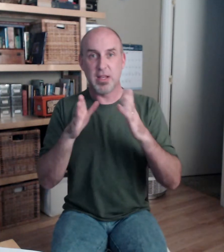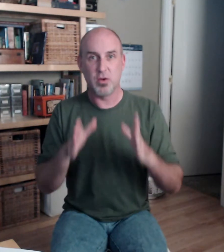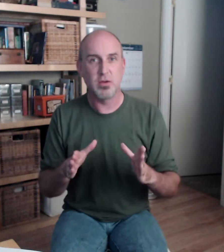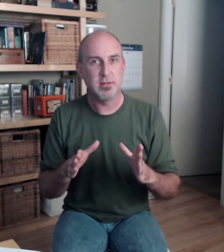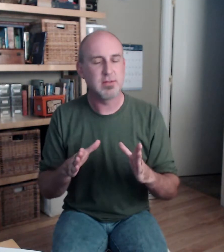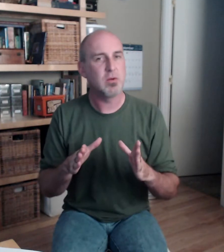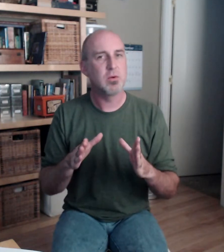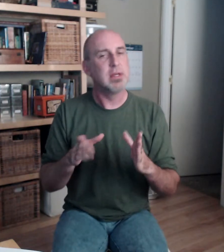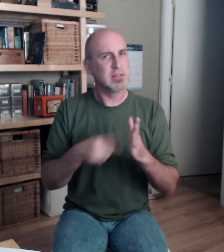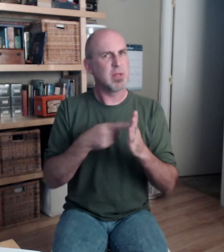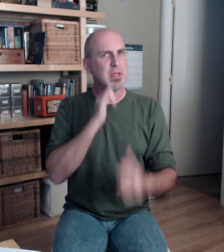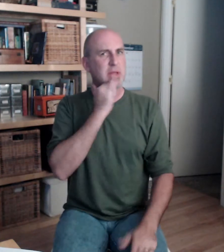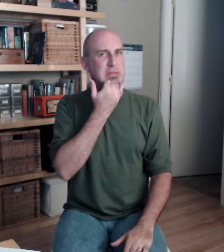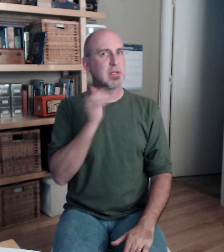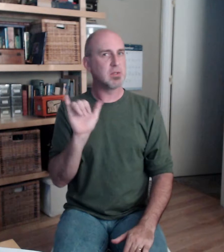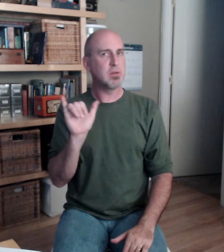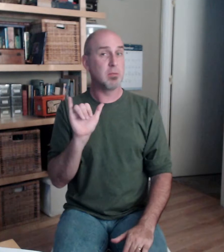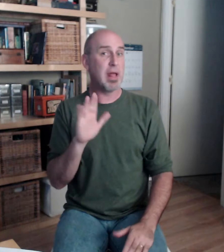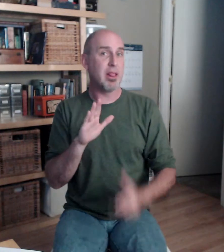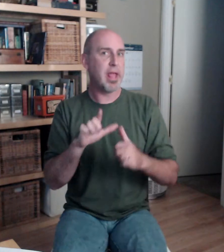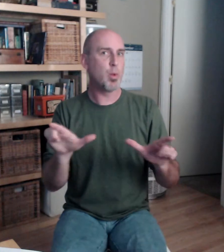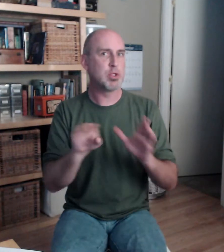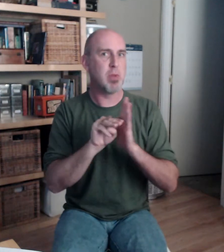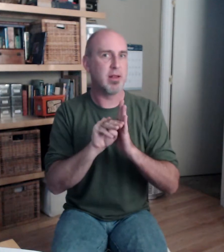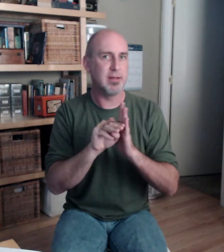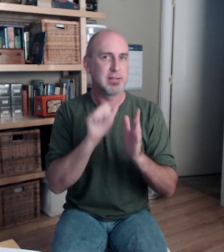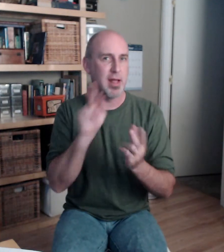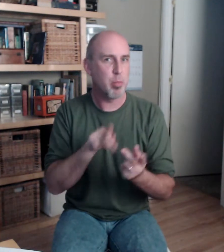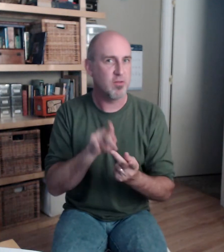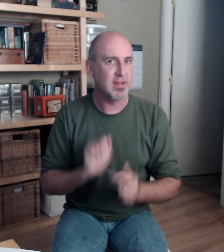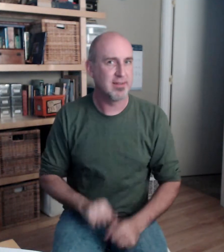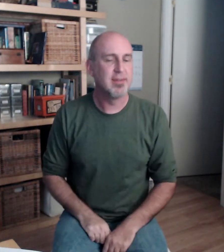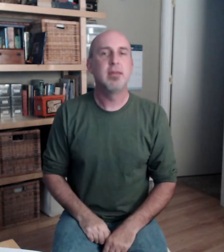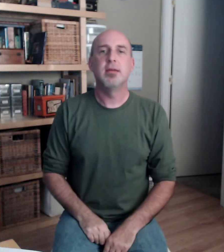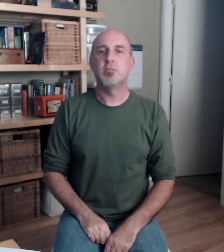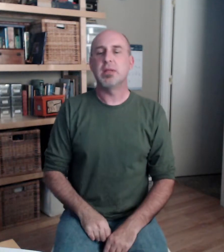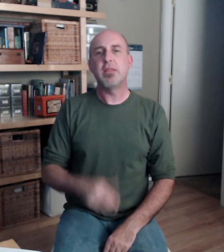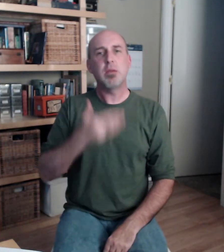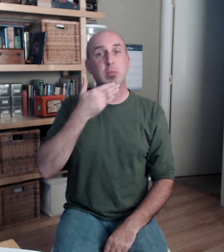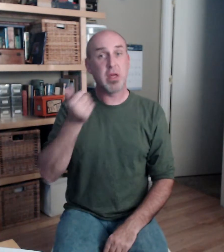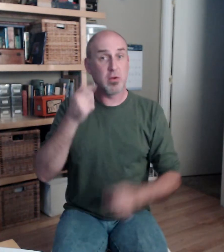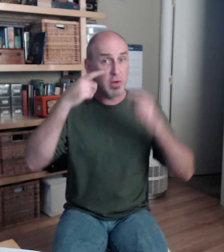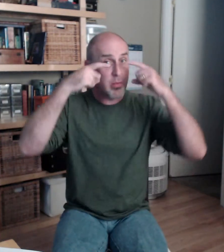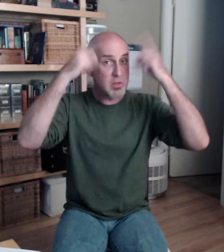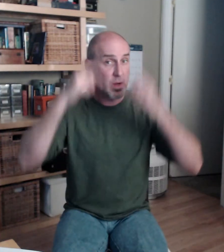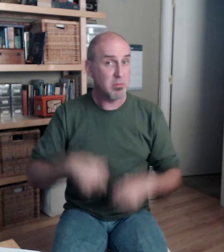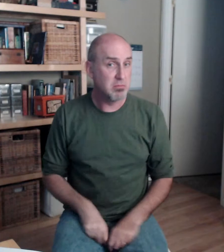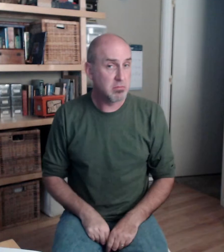signer. And so sometimes I make mistakes too, and my language modeling is not perfect. But I think it'd be better if your eyebrows were up.